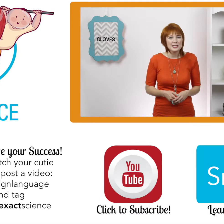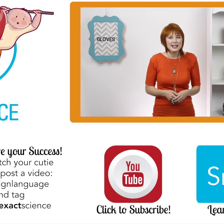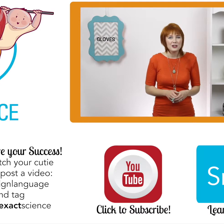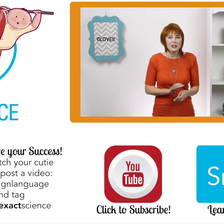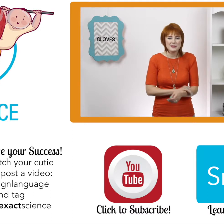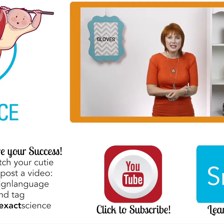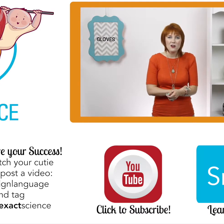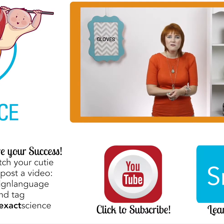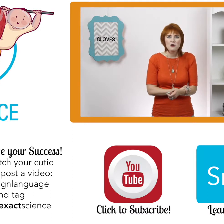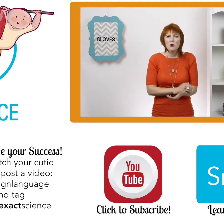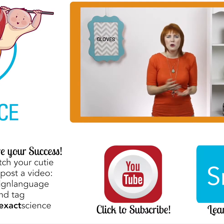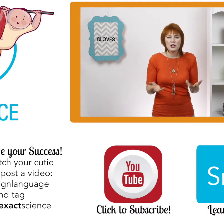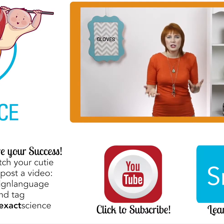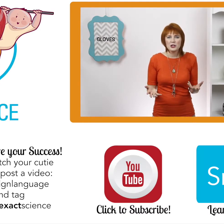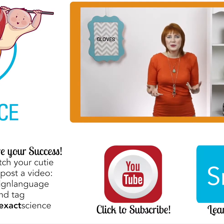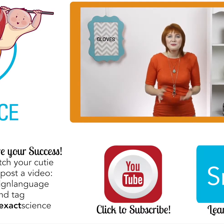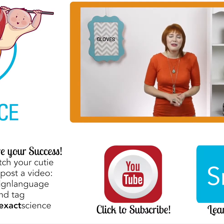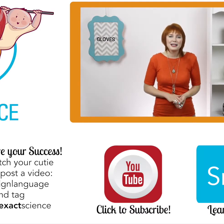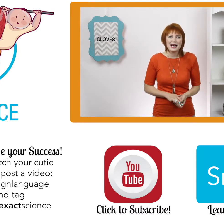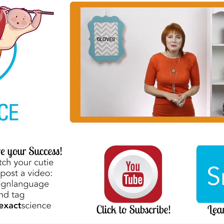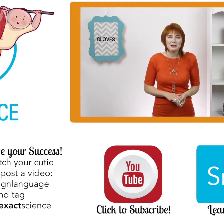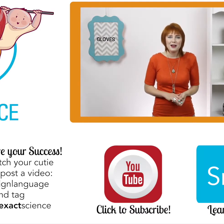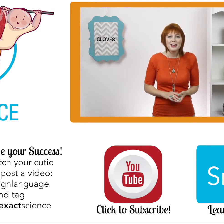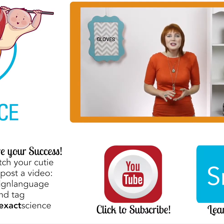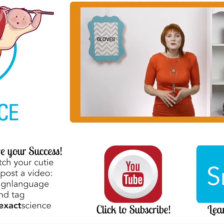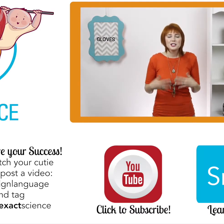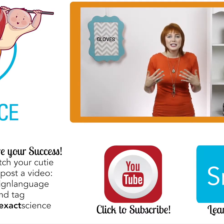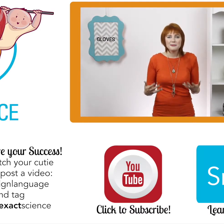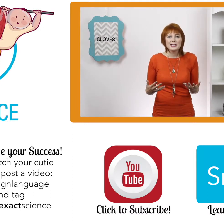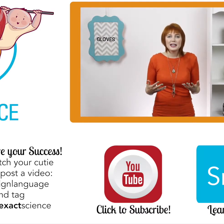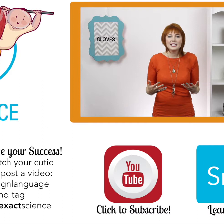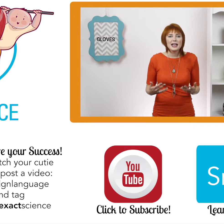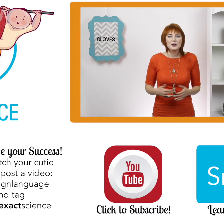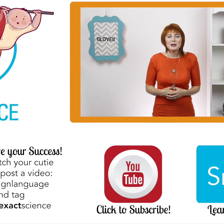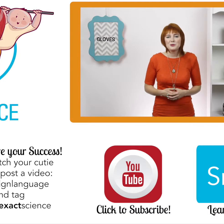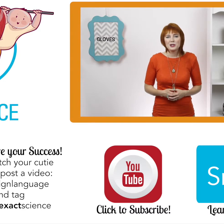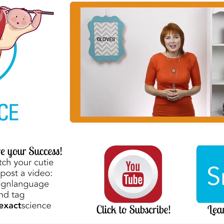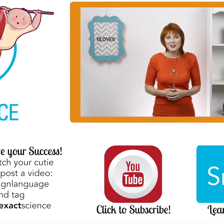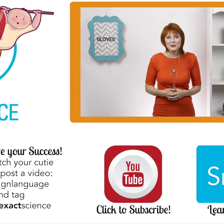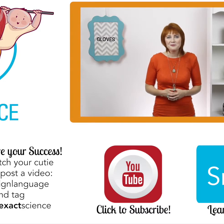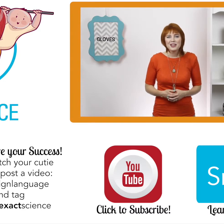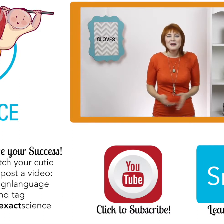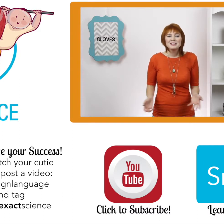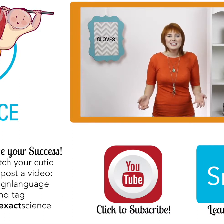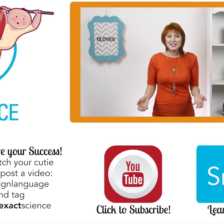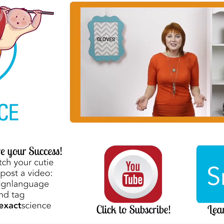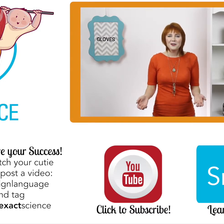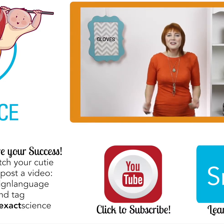the sign on himself or on you. That can happen a lot. So just keep signing and your baby will catch on. Please let us know if